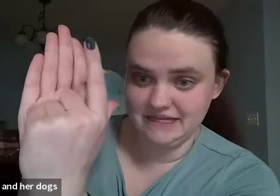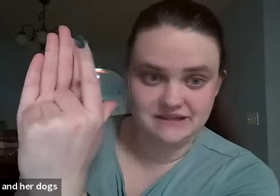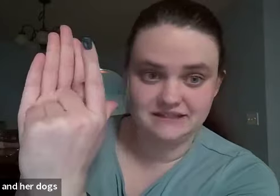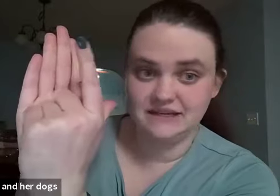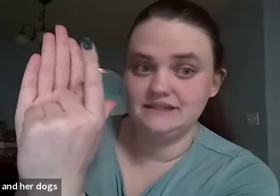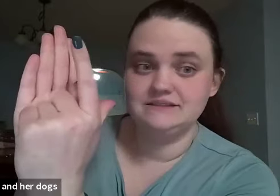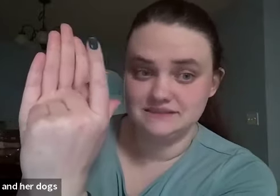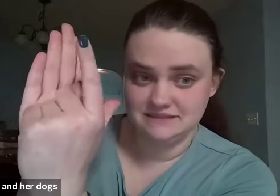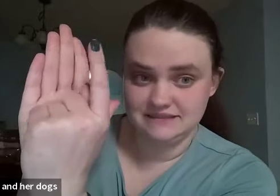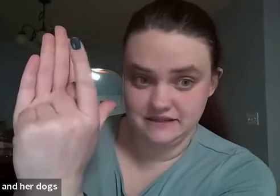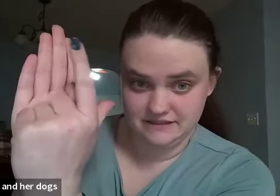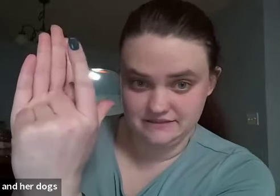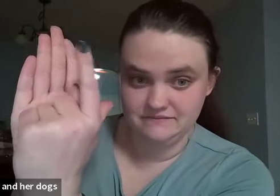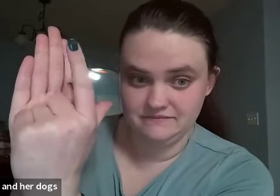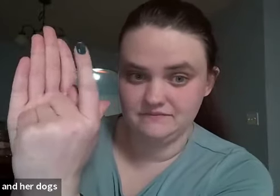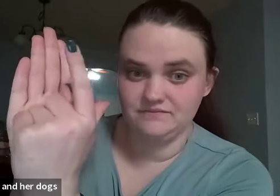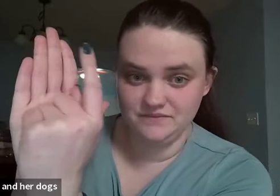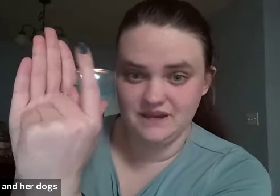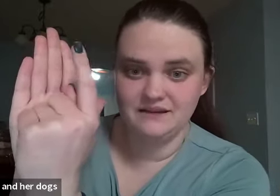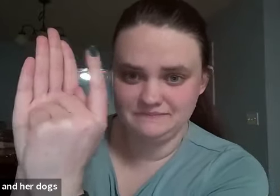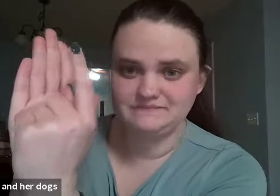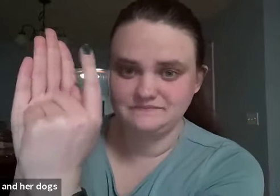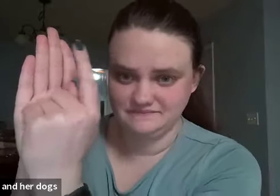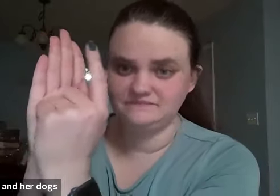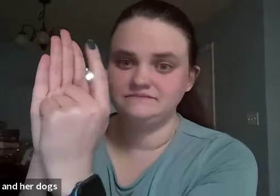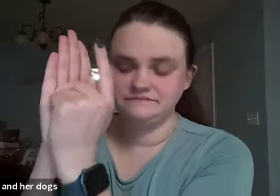Tiny, tiny, tiny, tiny. Second. Okay.